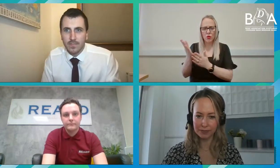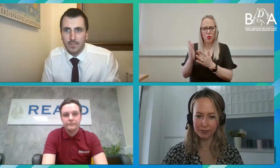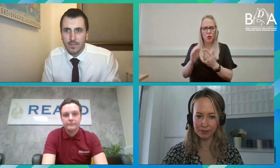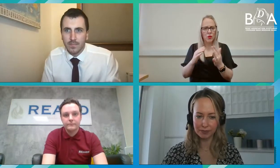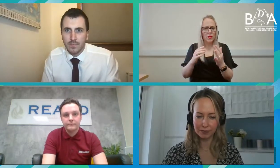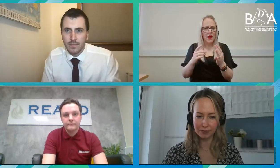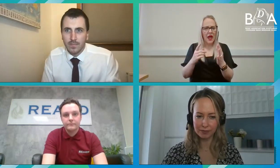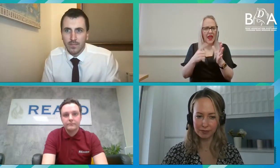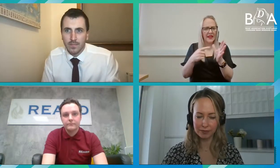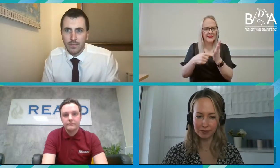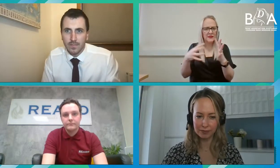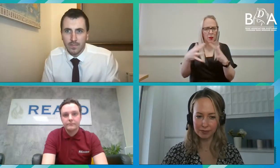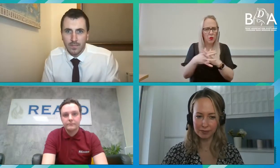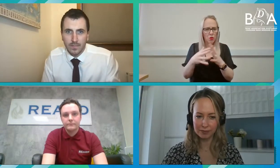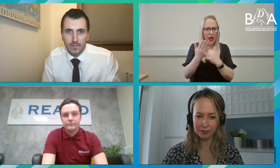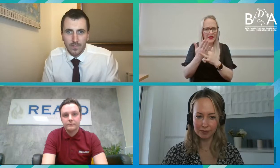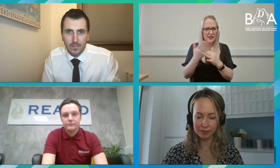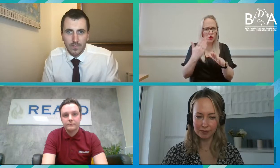remember?